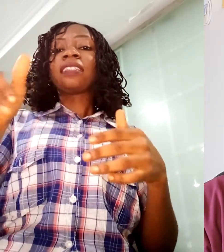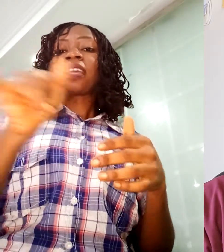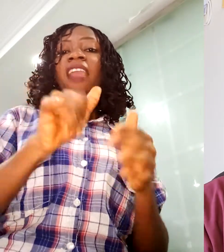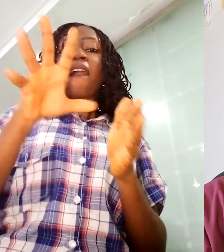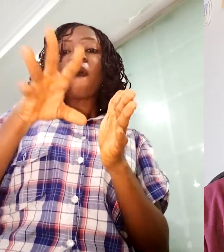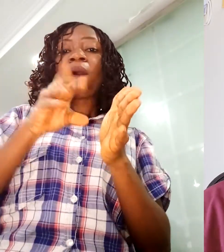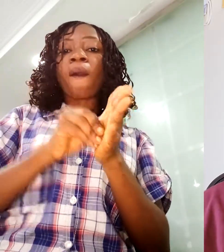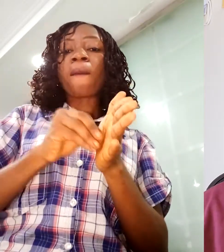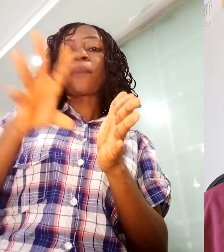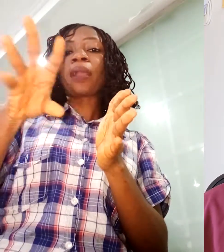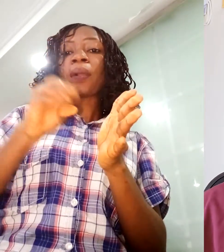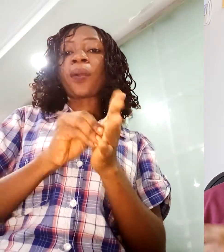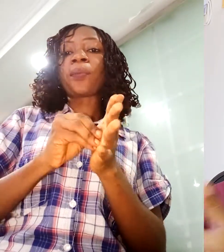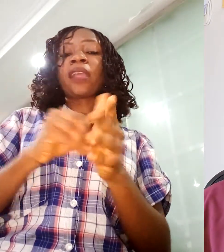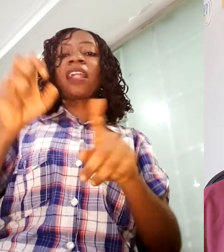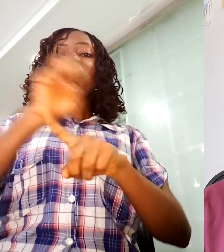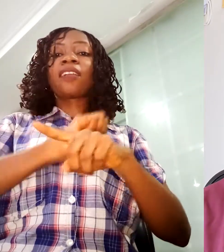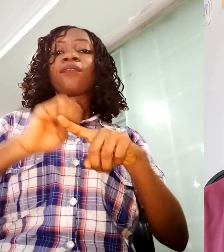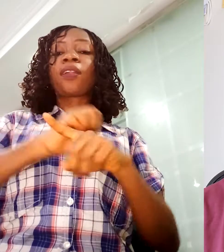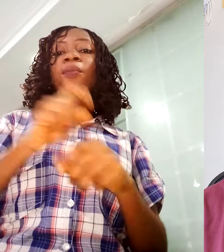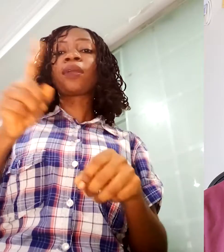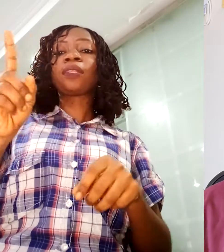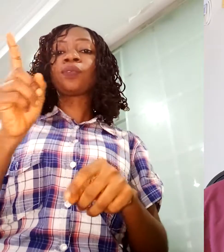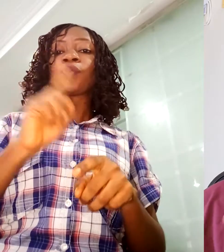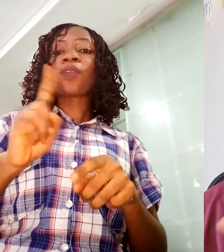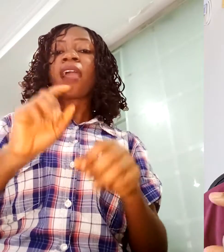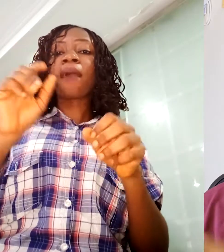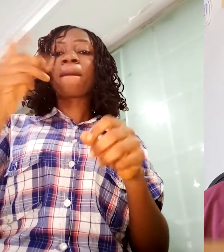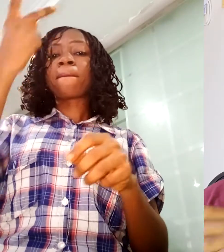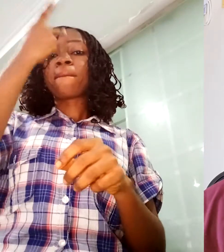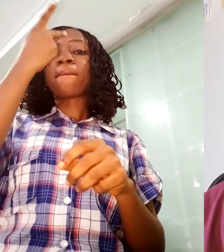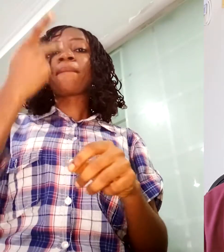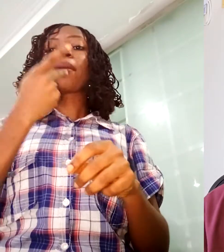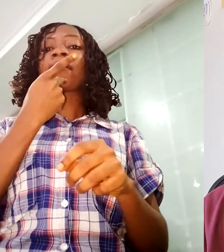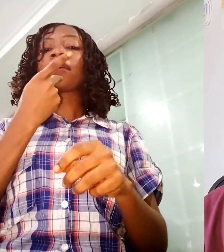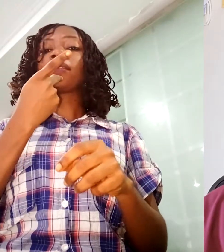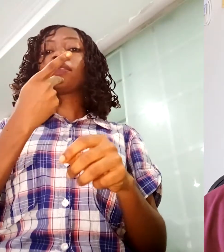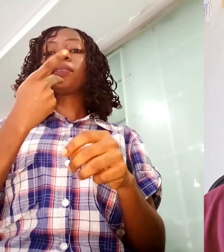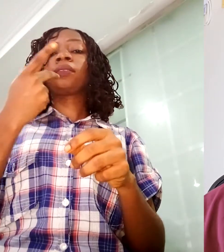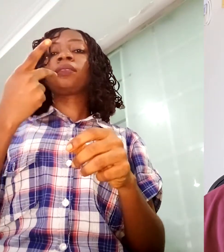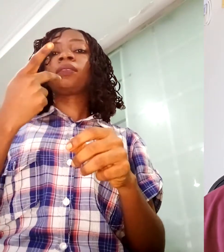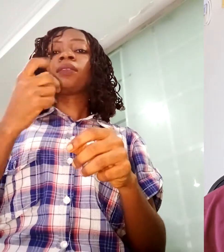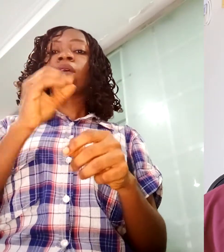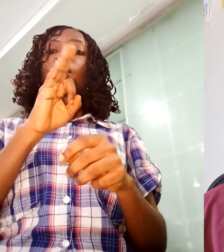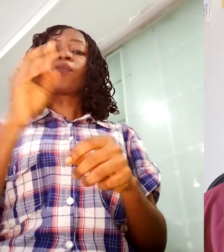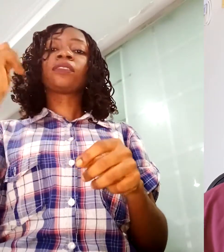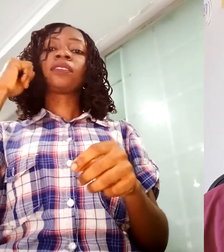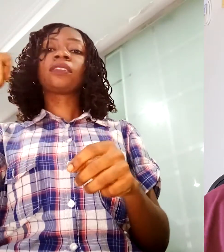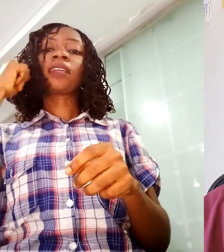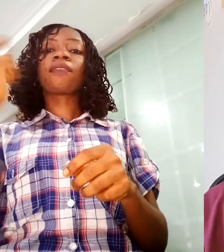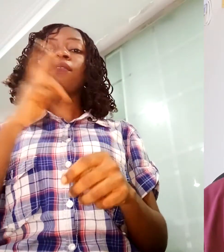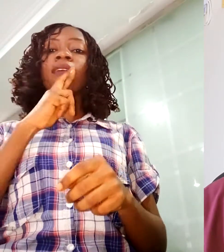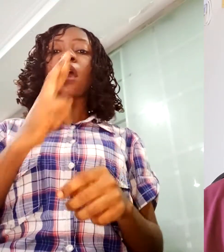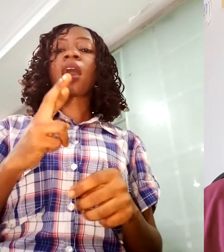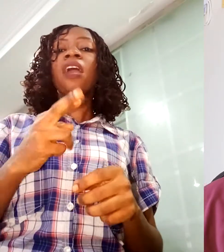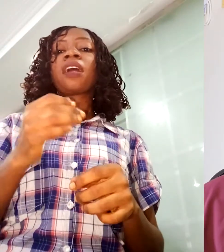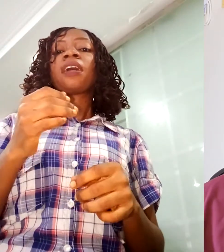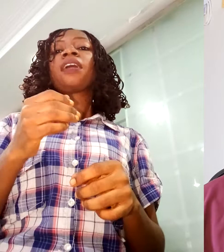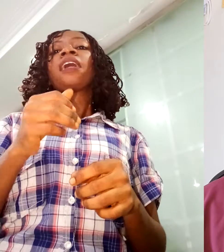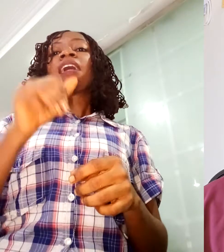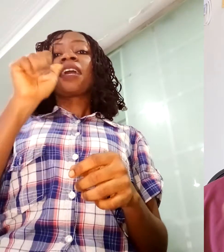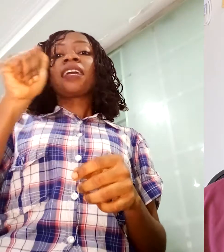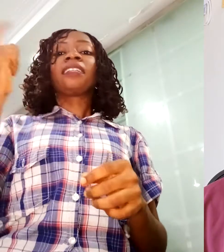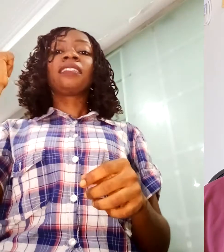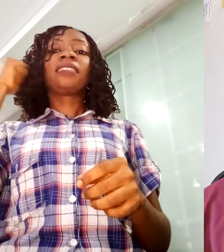they are imitating from the environment whereby the parents are deaf. A deaf